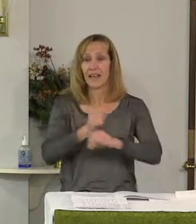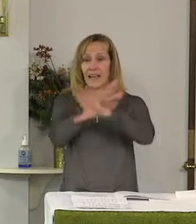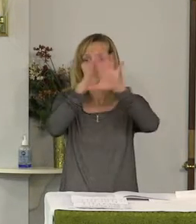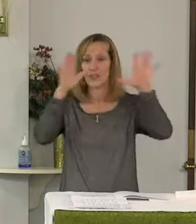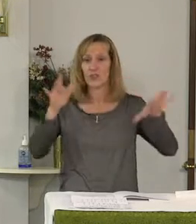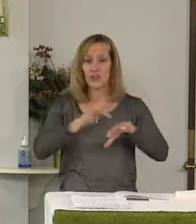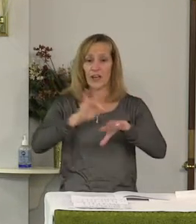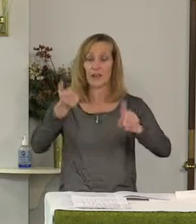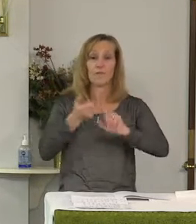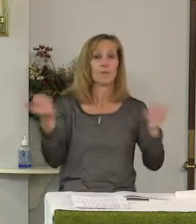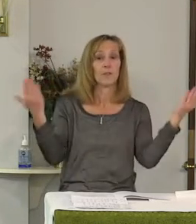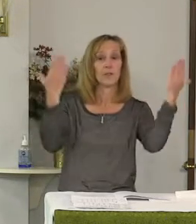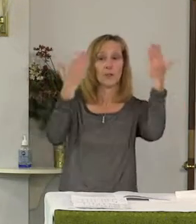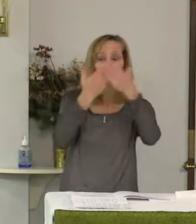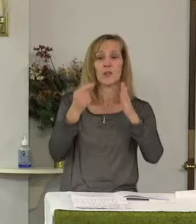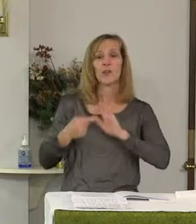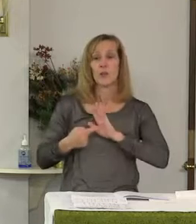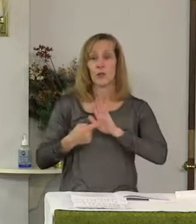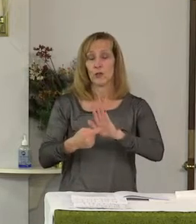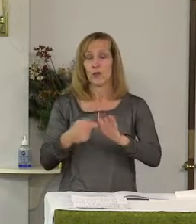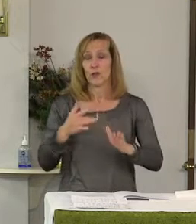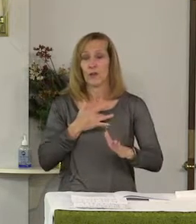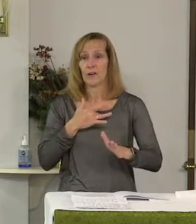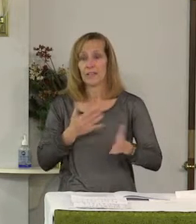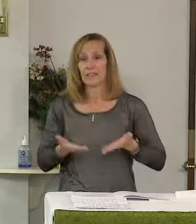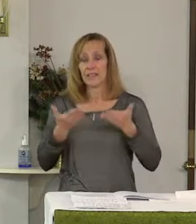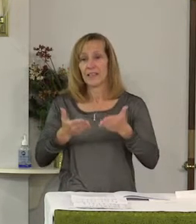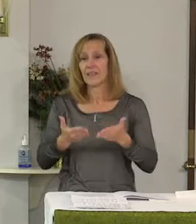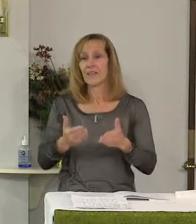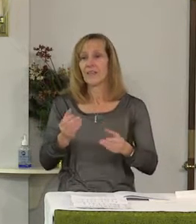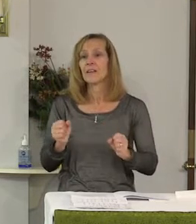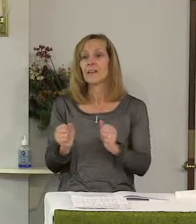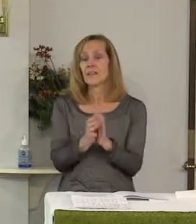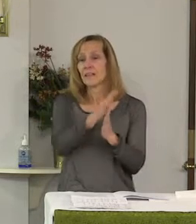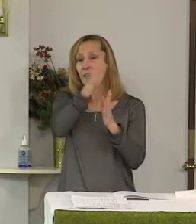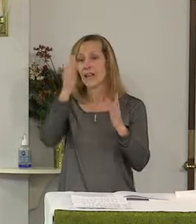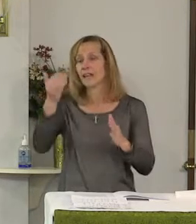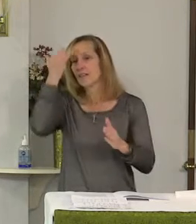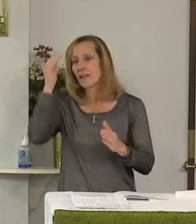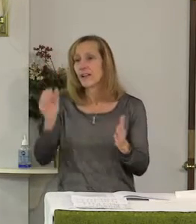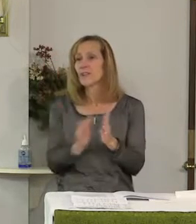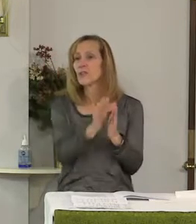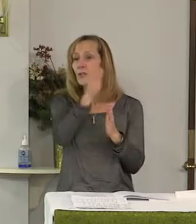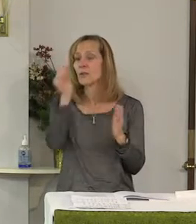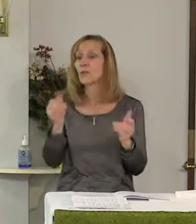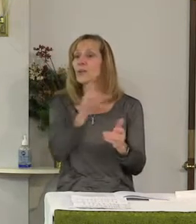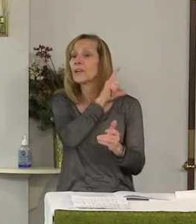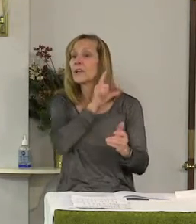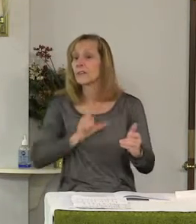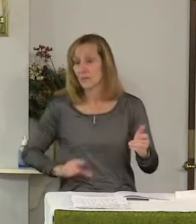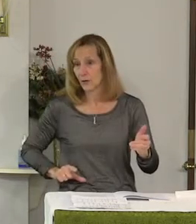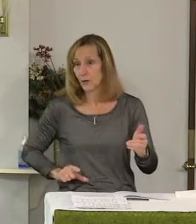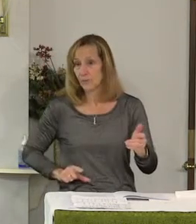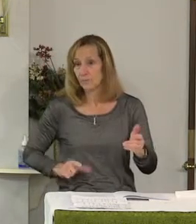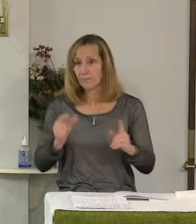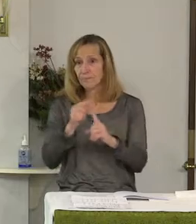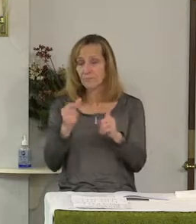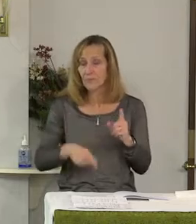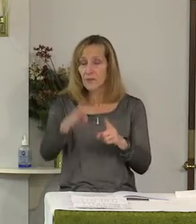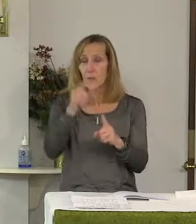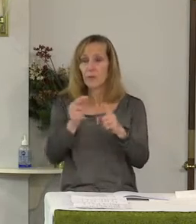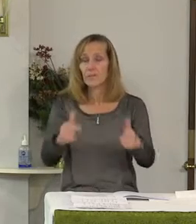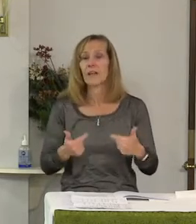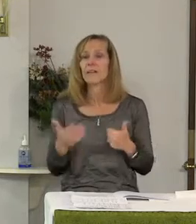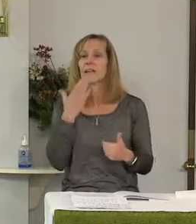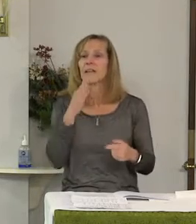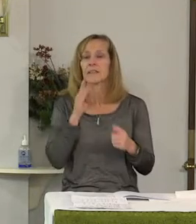out of darkness," who has shone in our hearts to give the light of the knowledge of the glory of God in the face of Jesus Christ. Word of God, word of